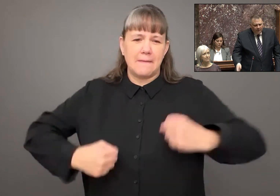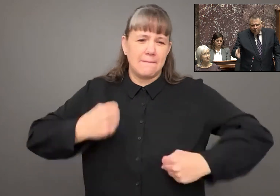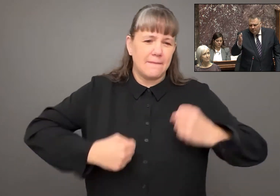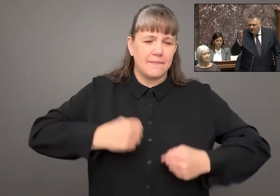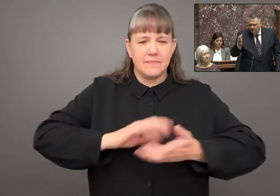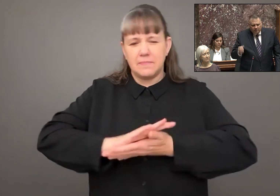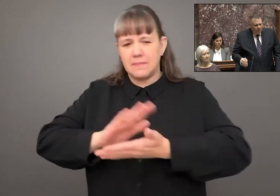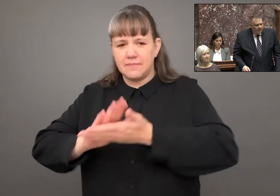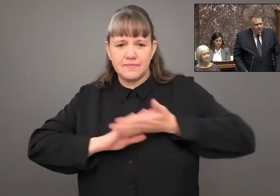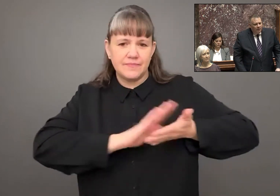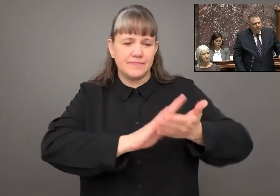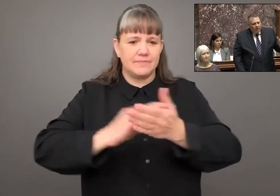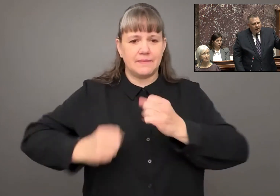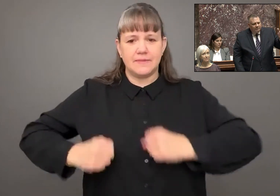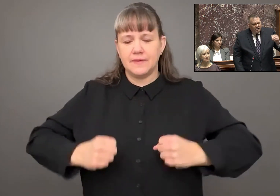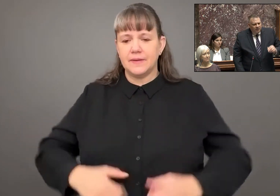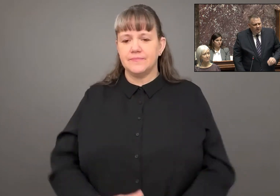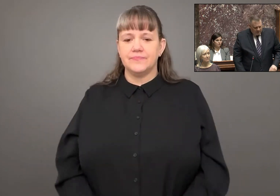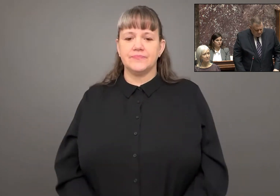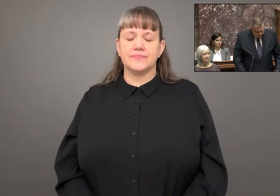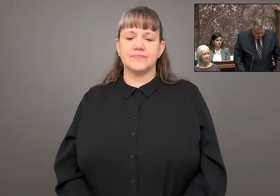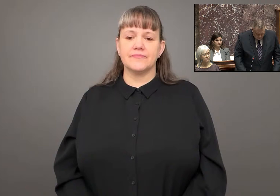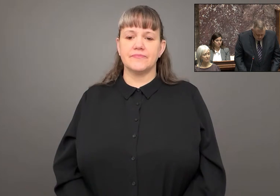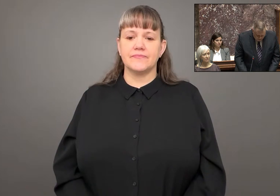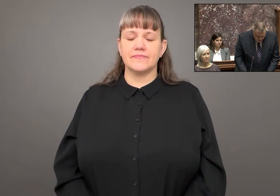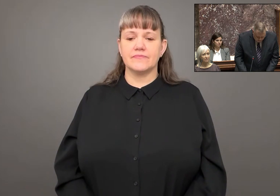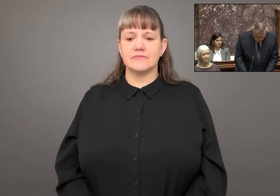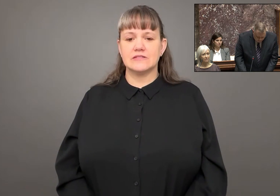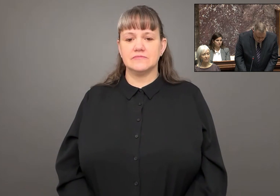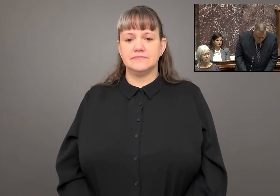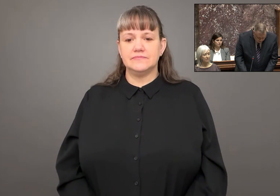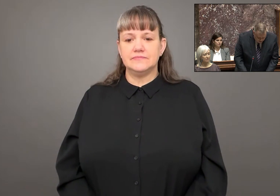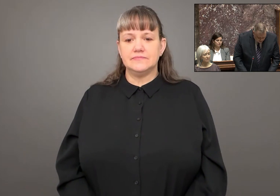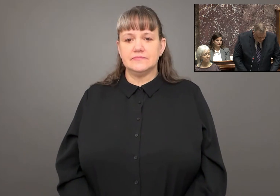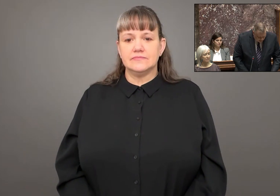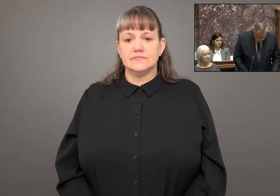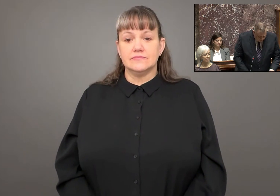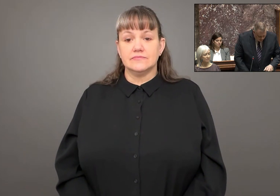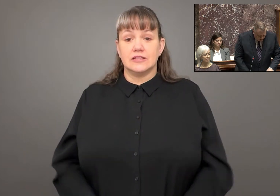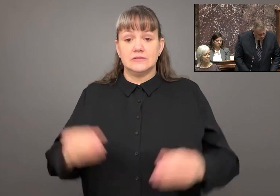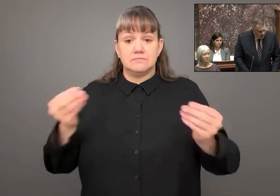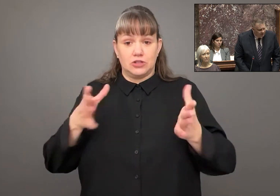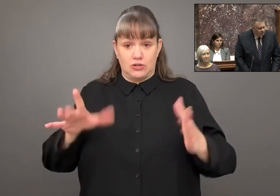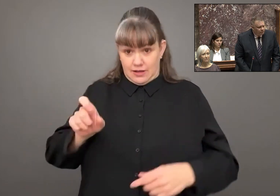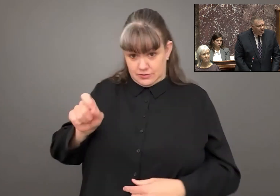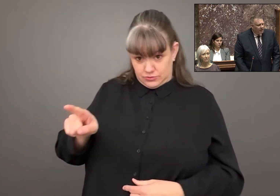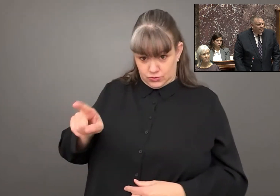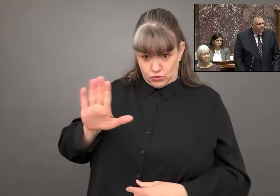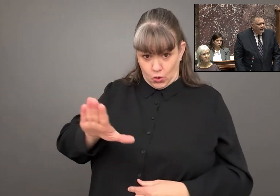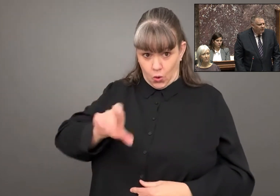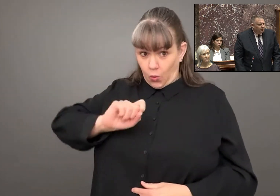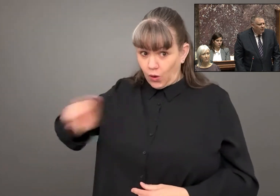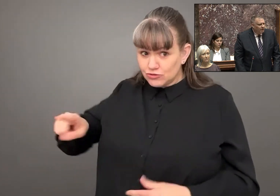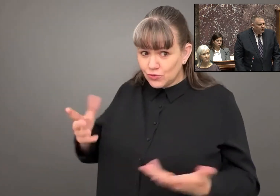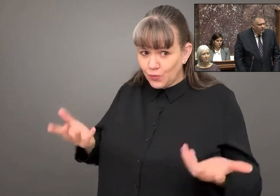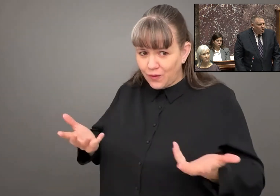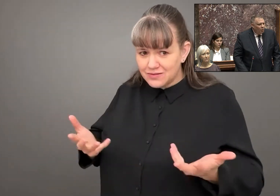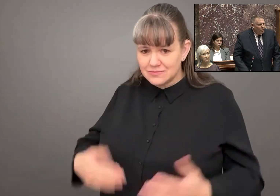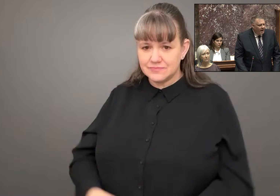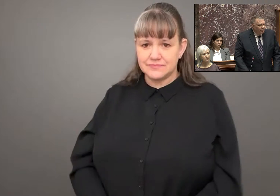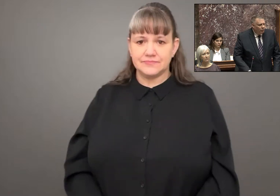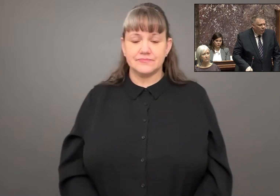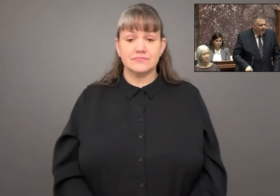The energy minister talks. Perhaps he could give advice how to backdate budget documents to this minister so we could get some accurate